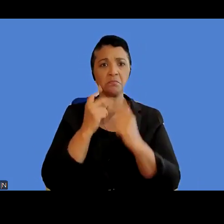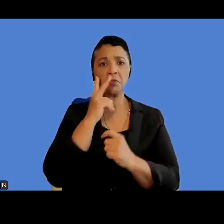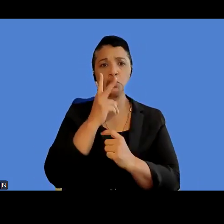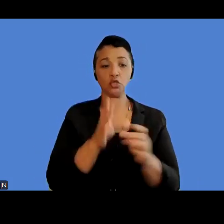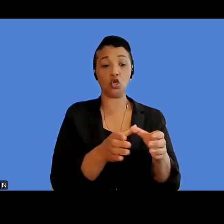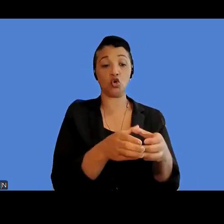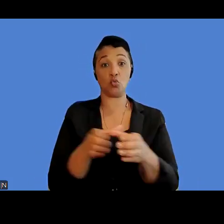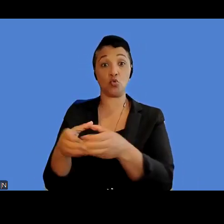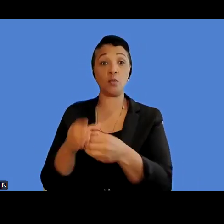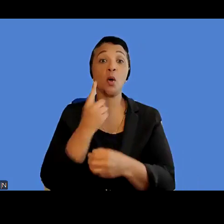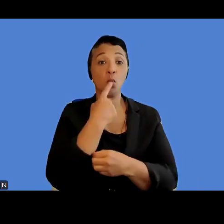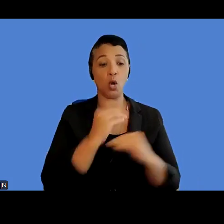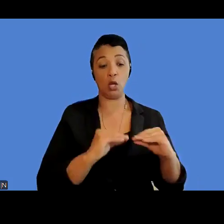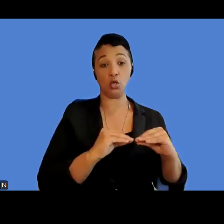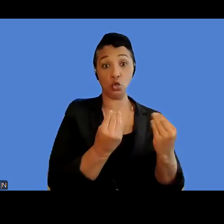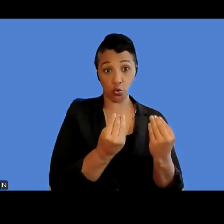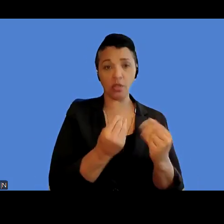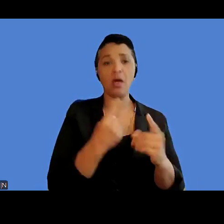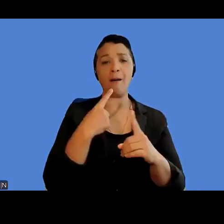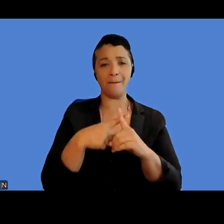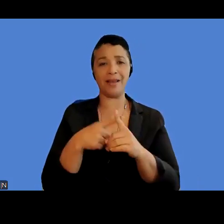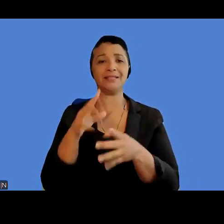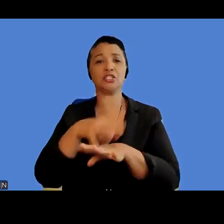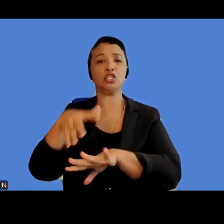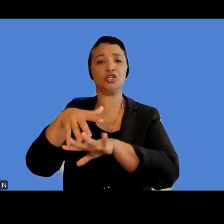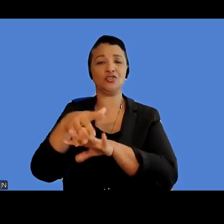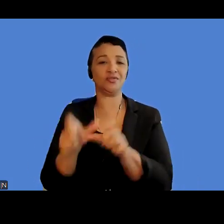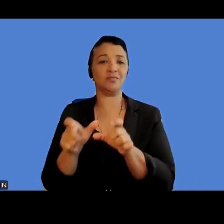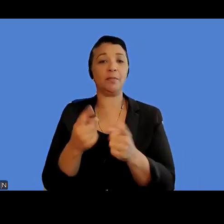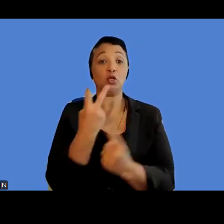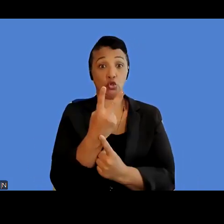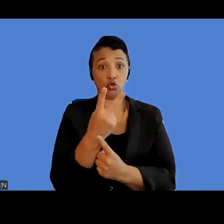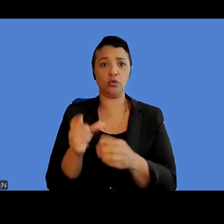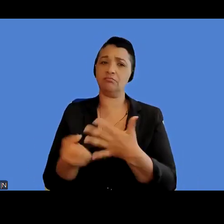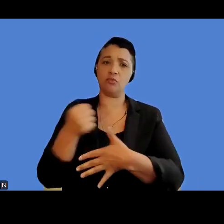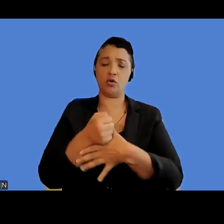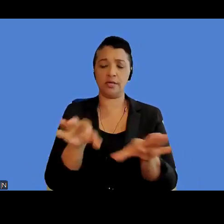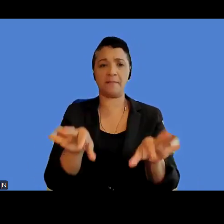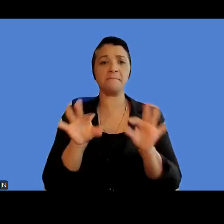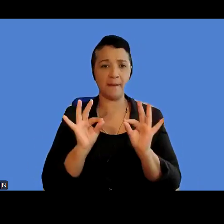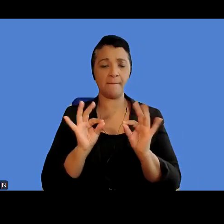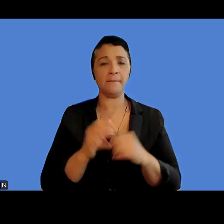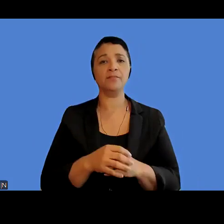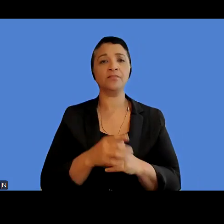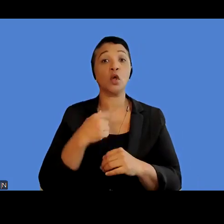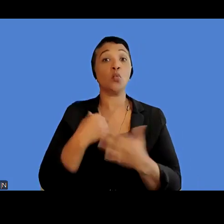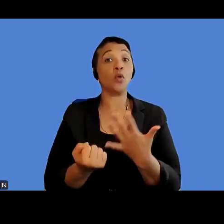two groups. We also, of course, want to ensure that gender and regional balance